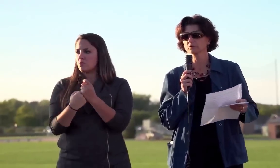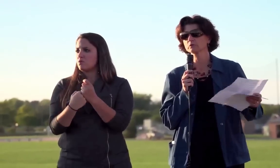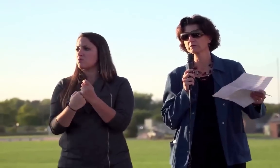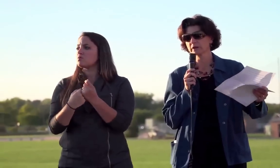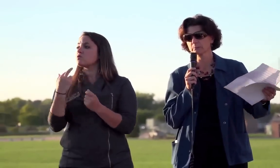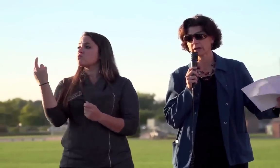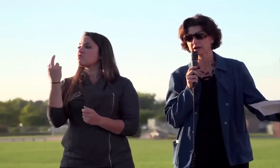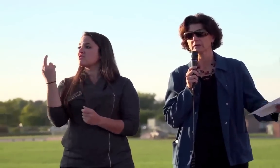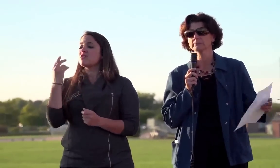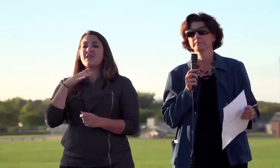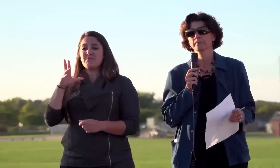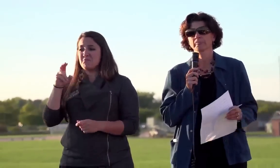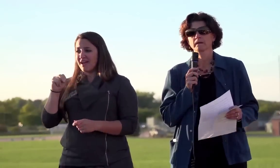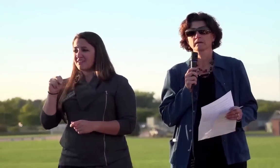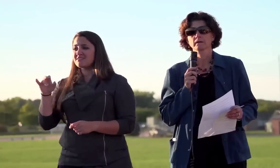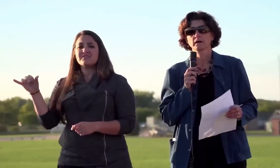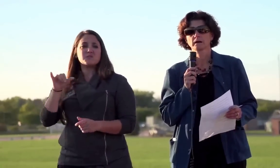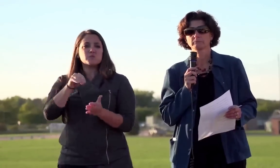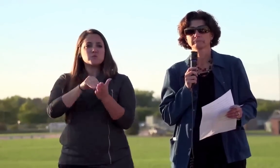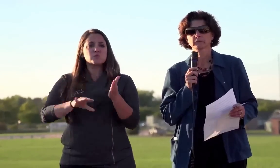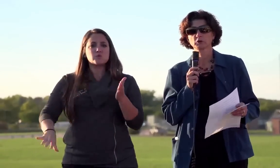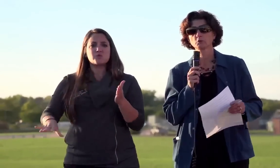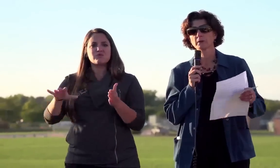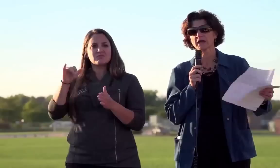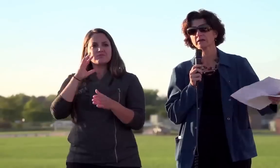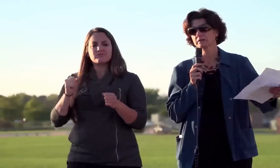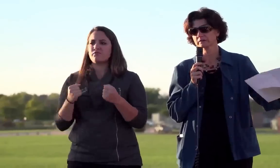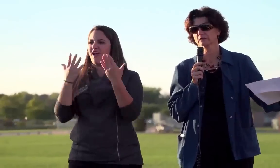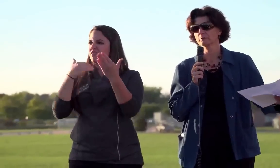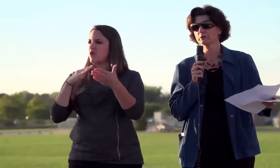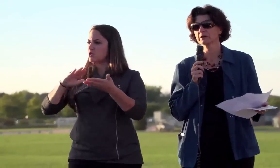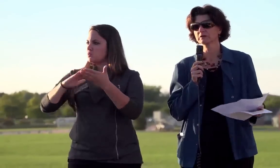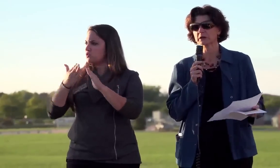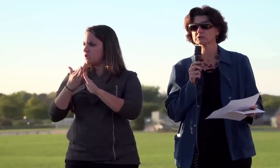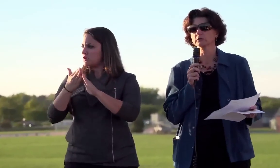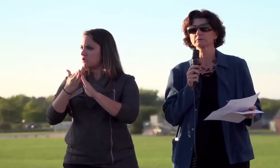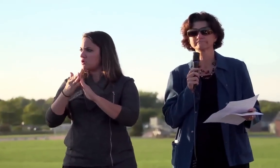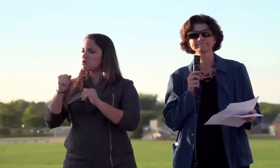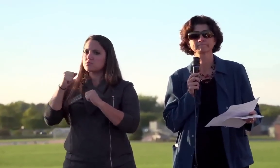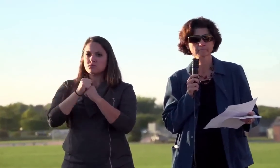Ben. You make this community special.